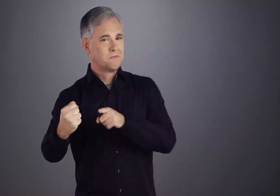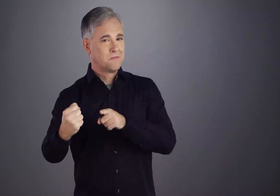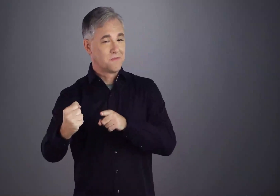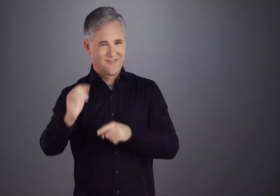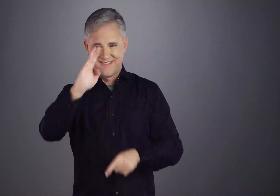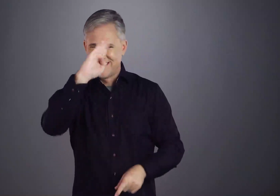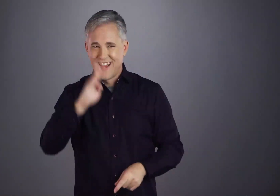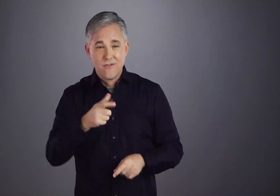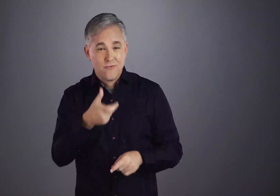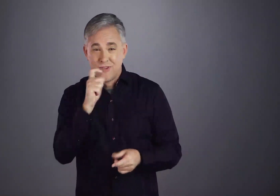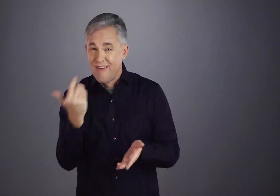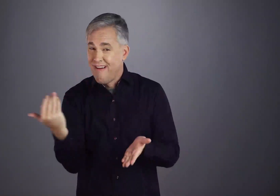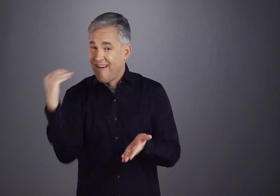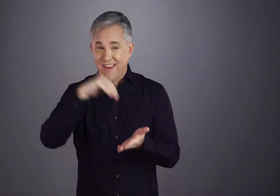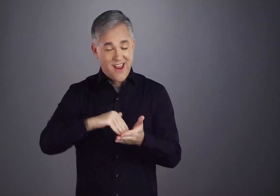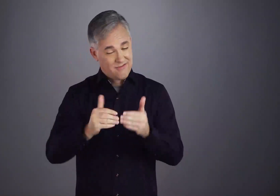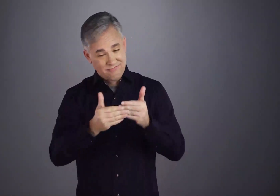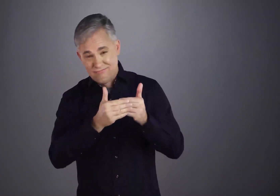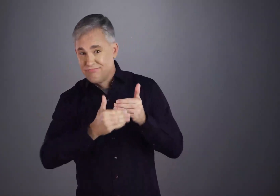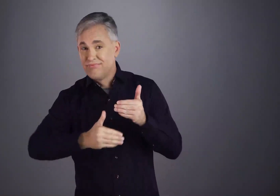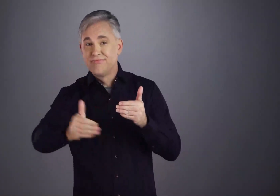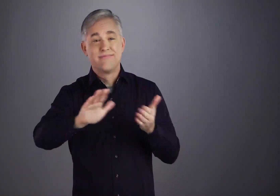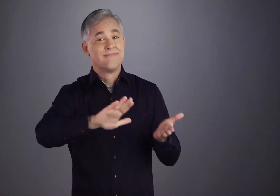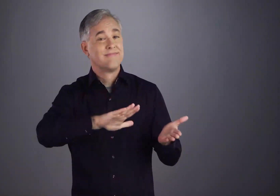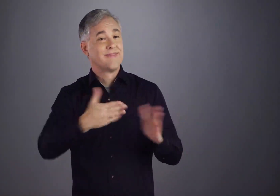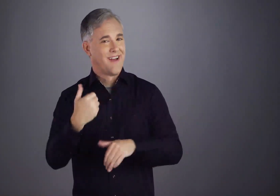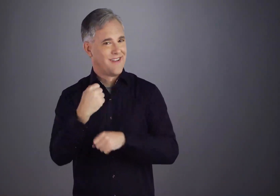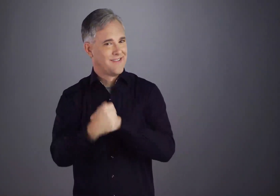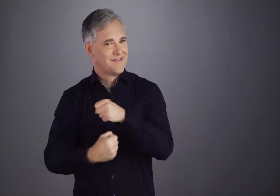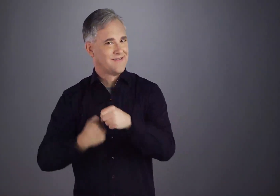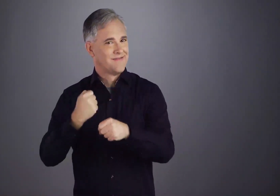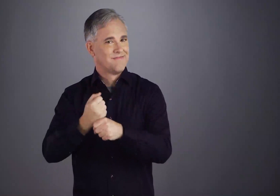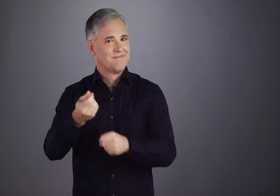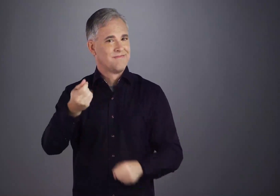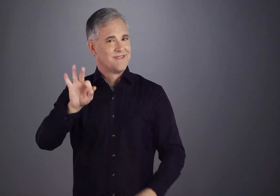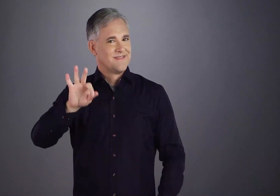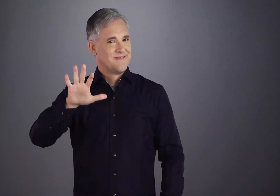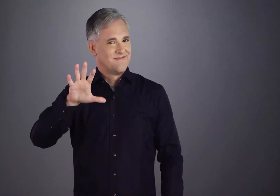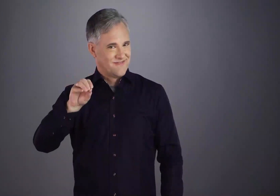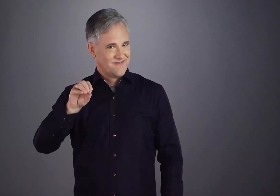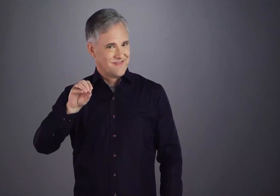This seemed to prove that one alcoholic could affect another as no non-alcoholic could.